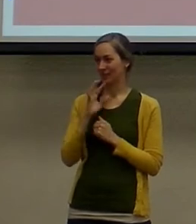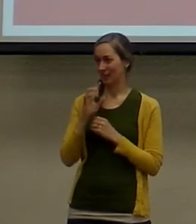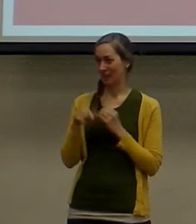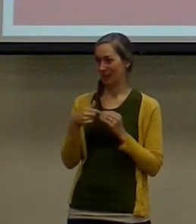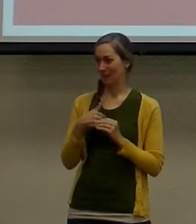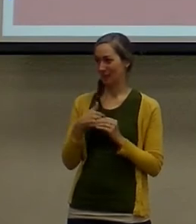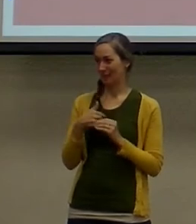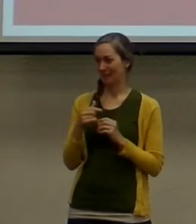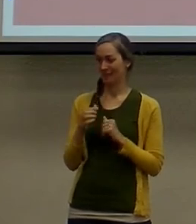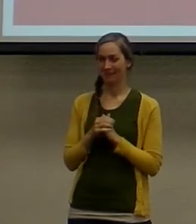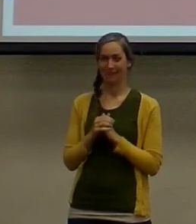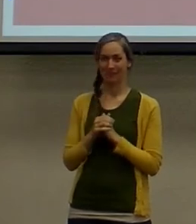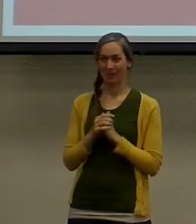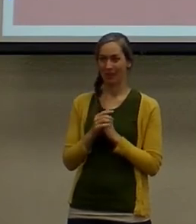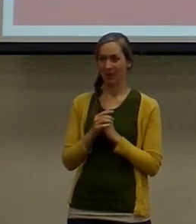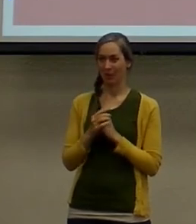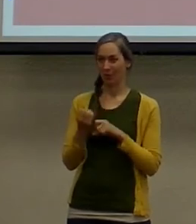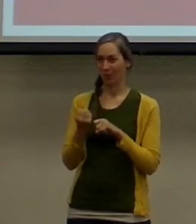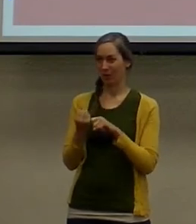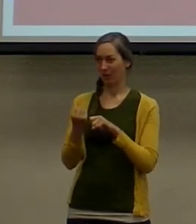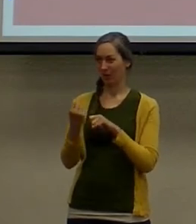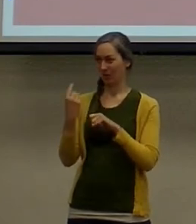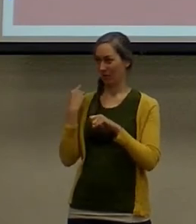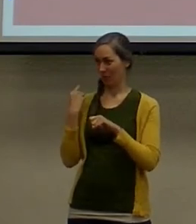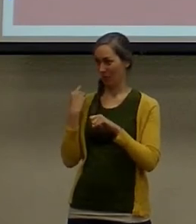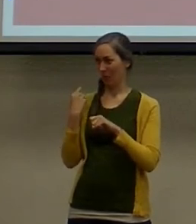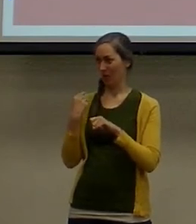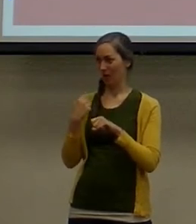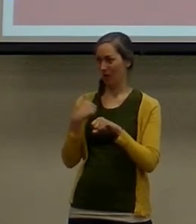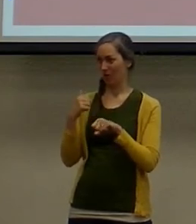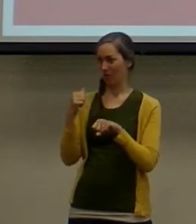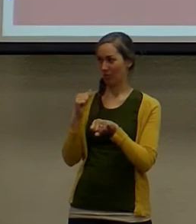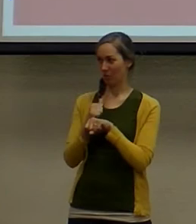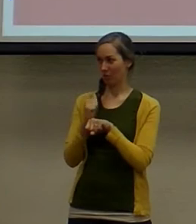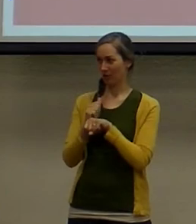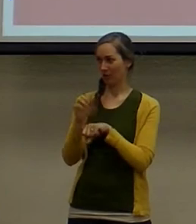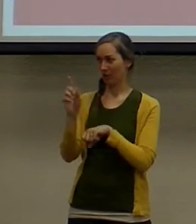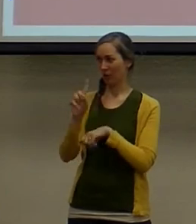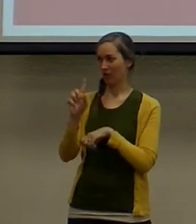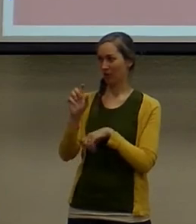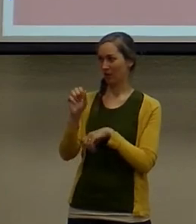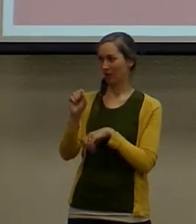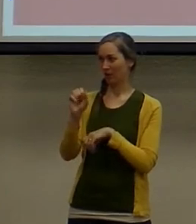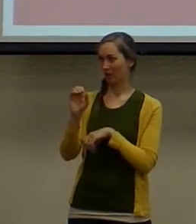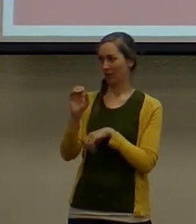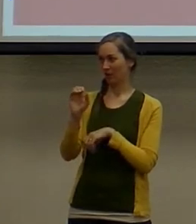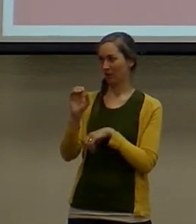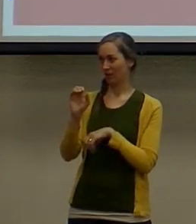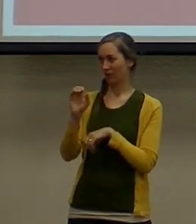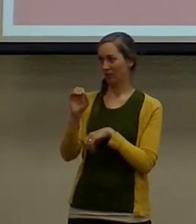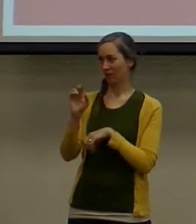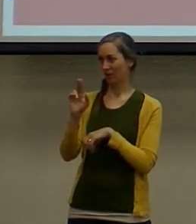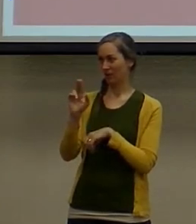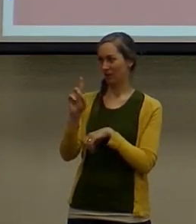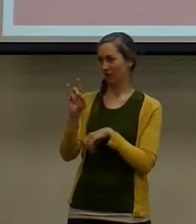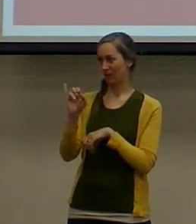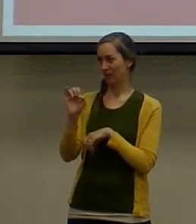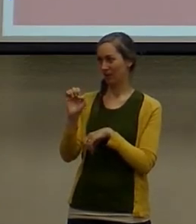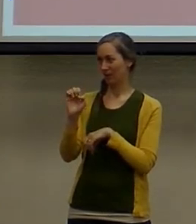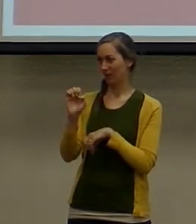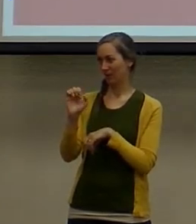And 1 year before that, I worked in Saudi Arabia. That's why I mentioned Saudi Arabia to my